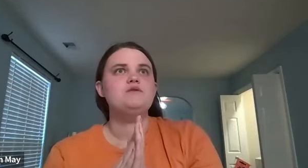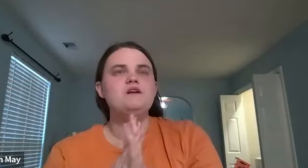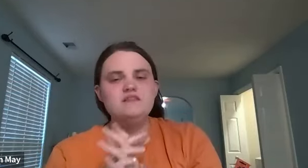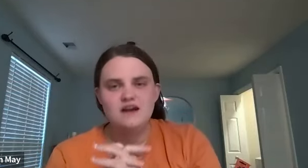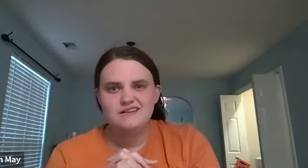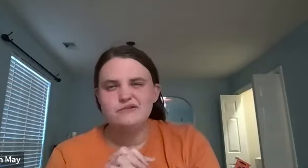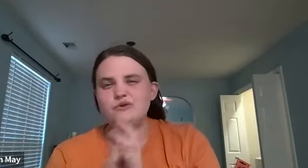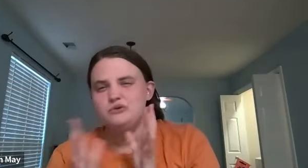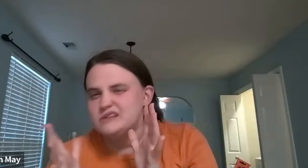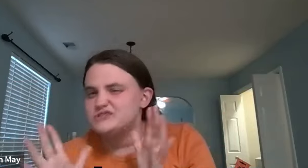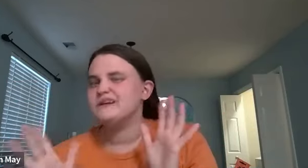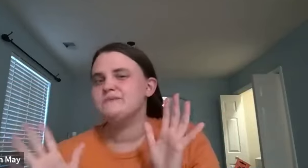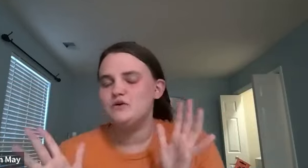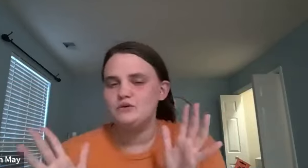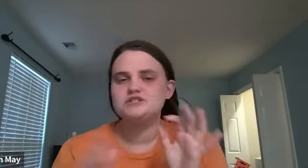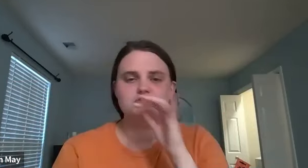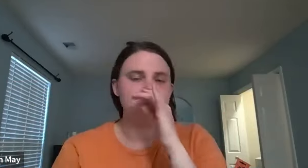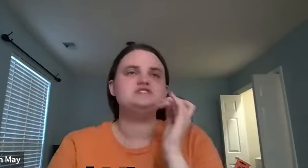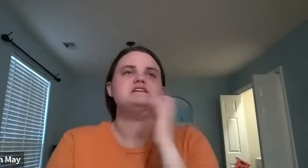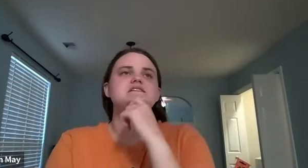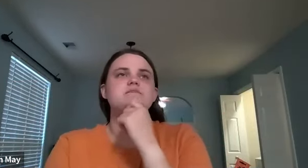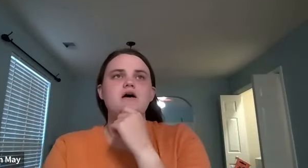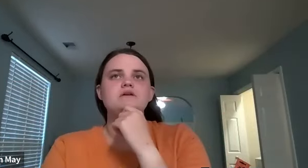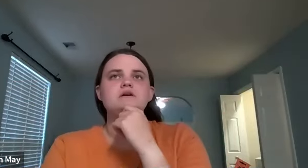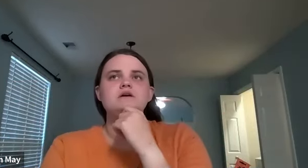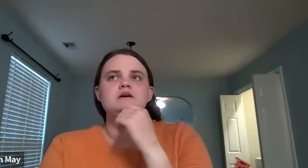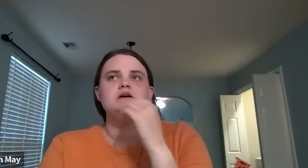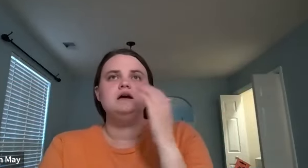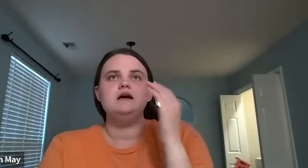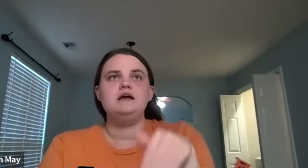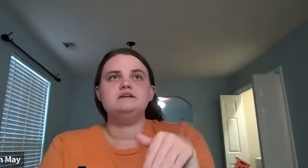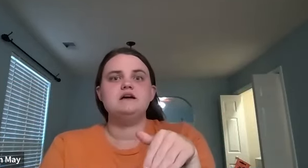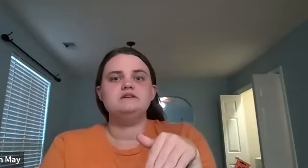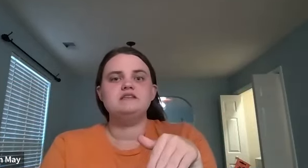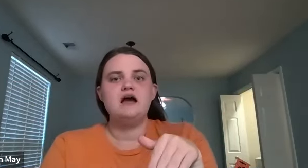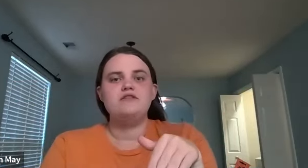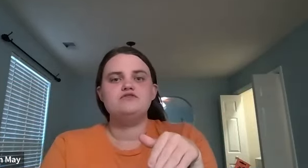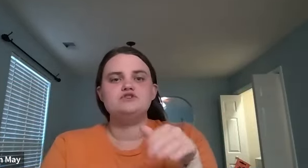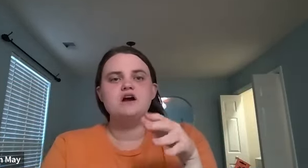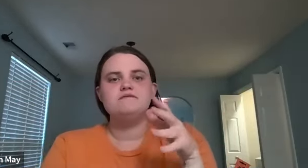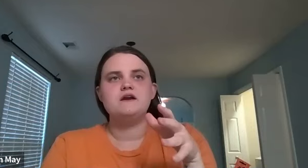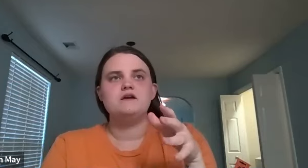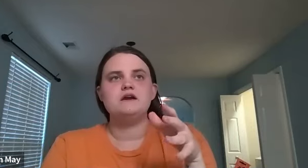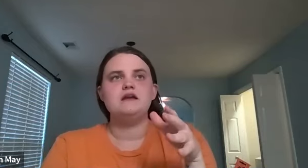one of the kind of coolish, when I mean coolish things about ASL is that there's not